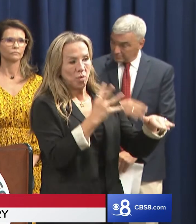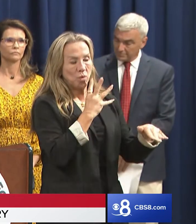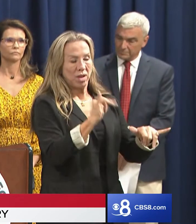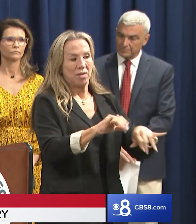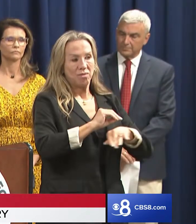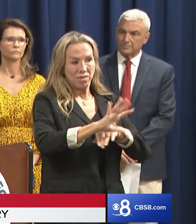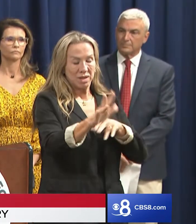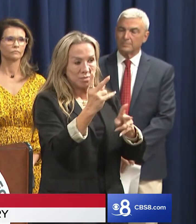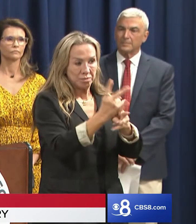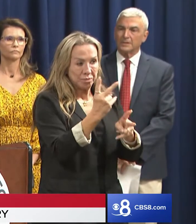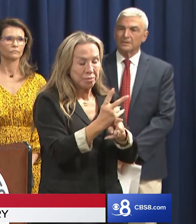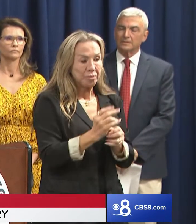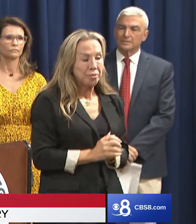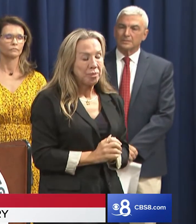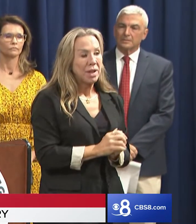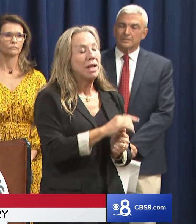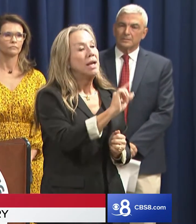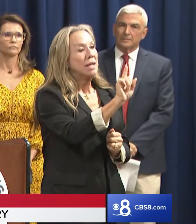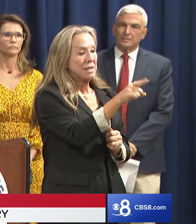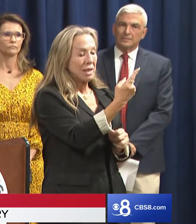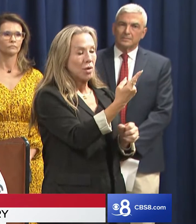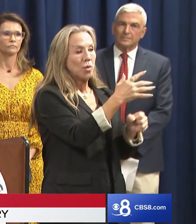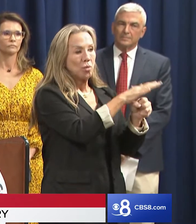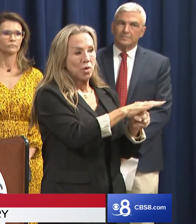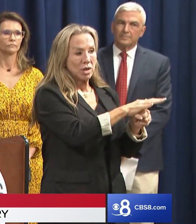system is single pressure zone and has